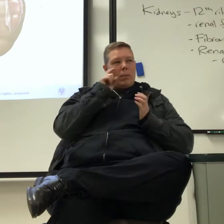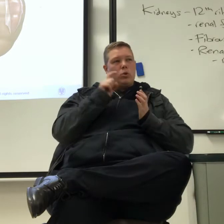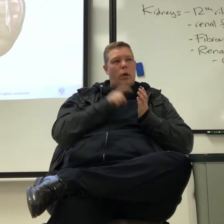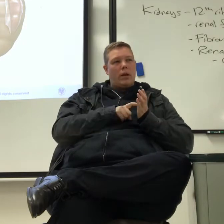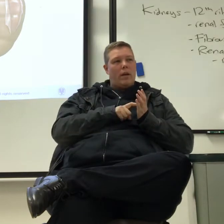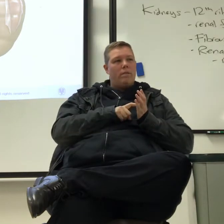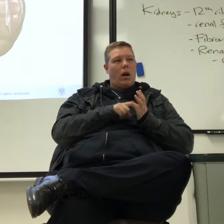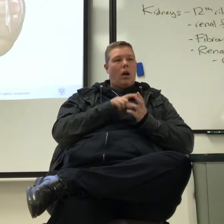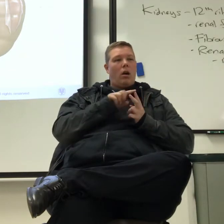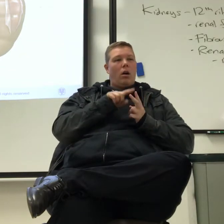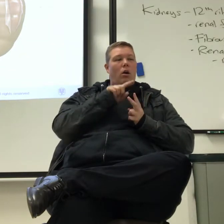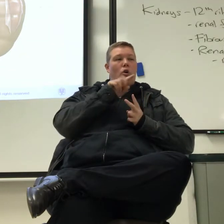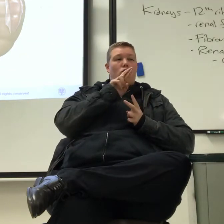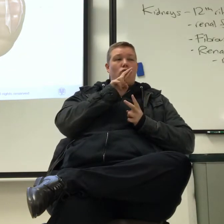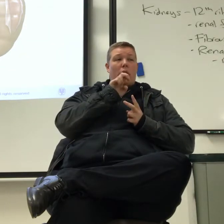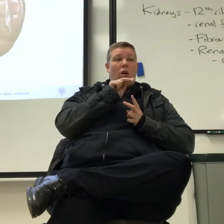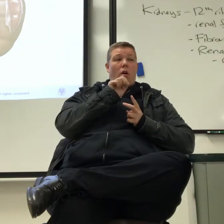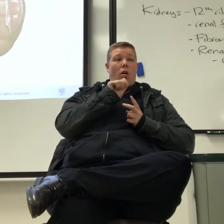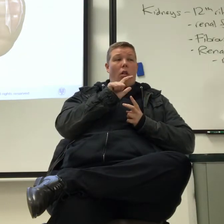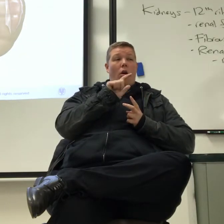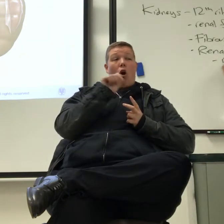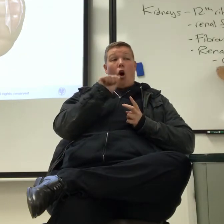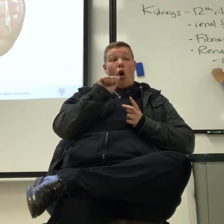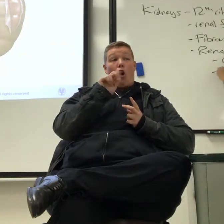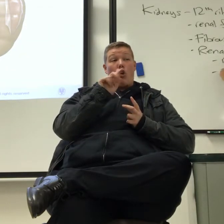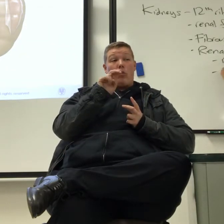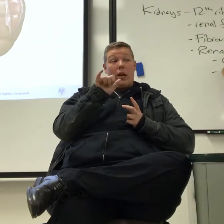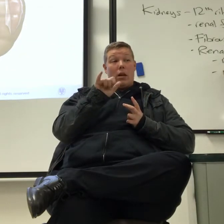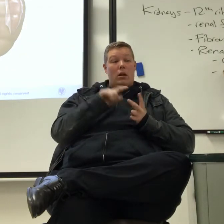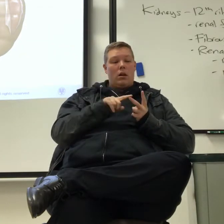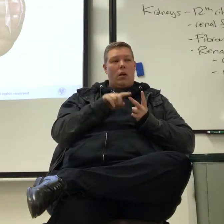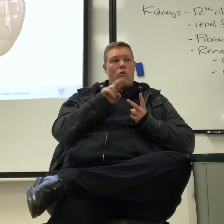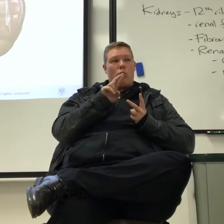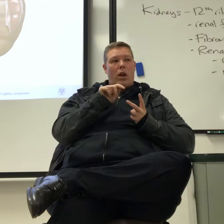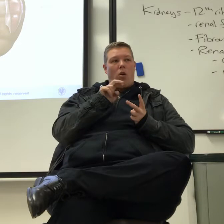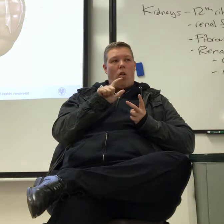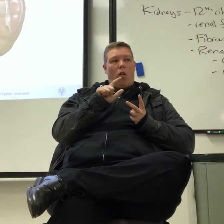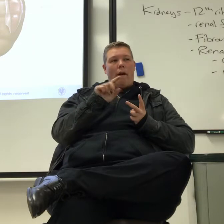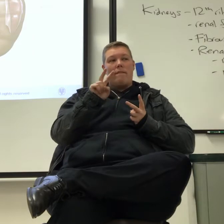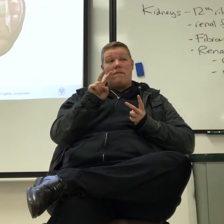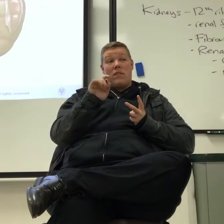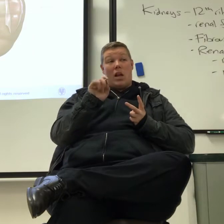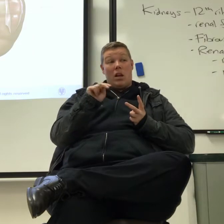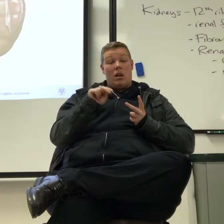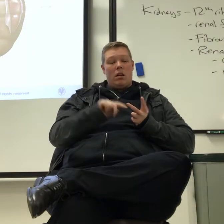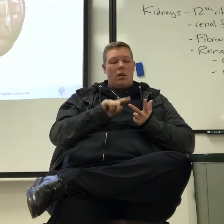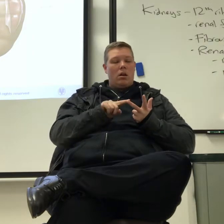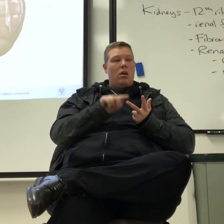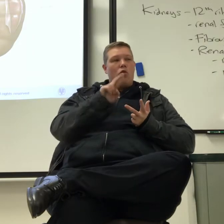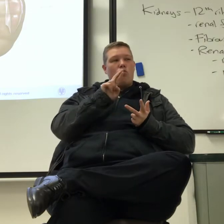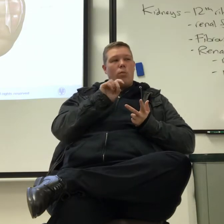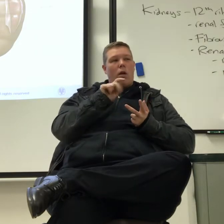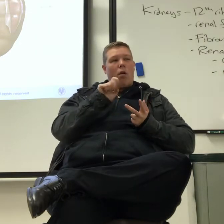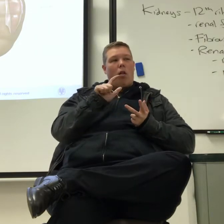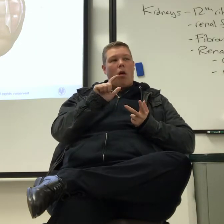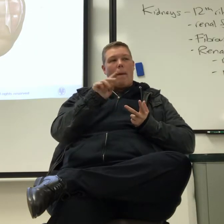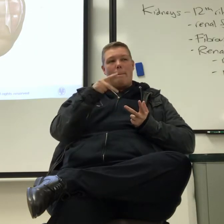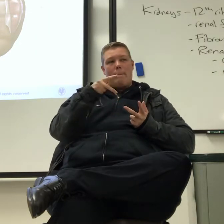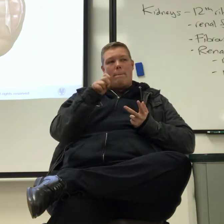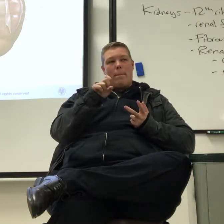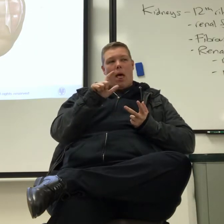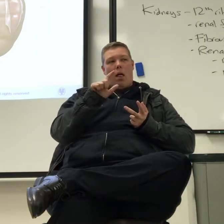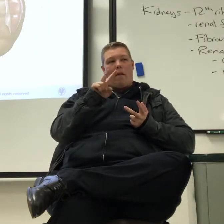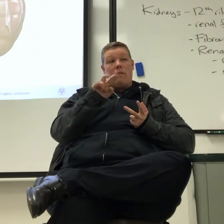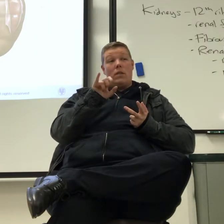renal artery and vein. Be able to identify renal pelvis, which narrows into the